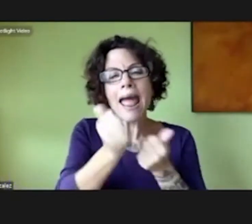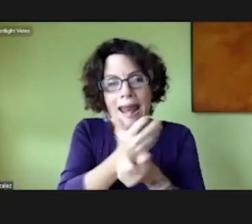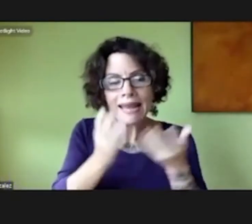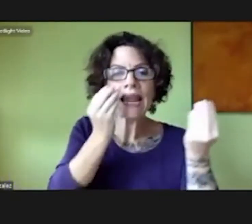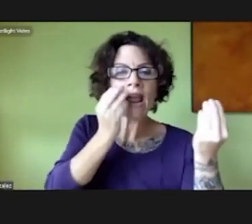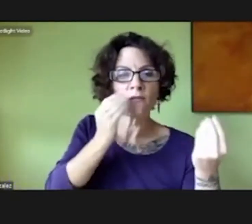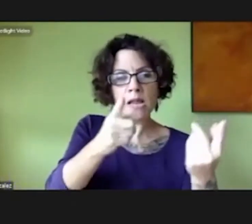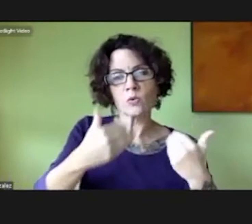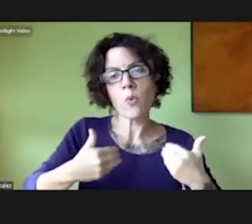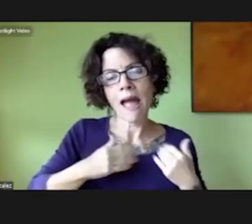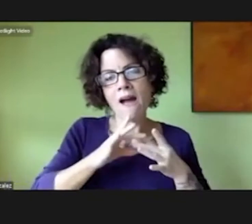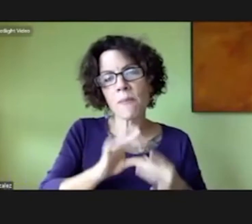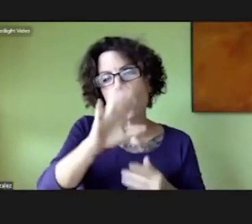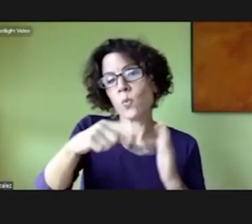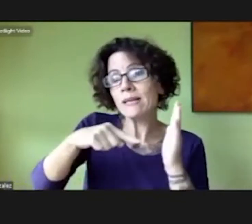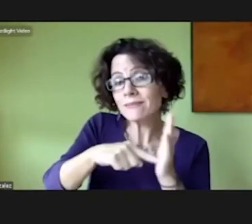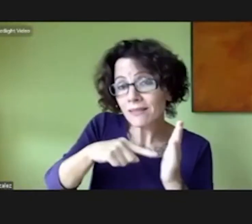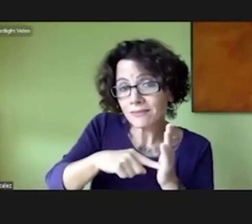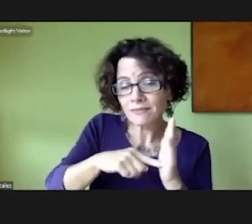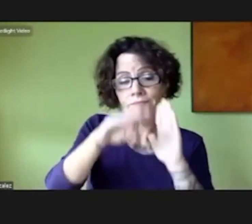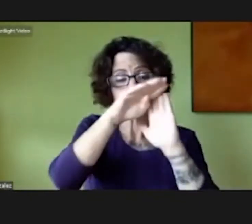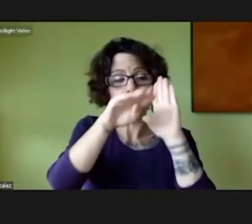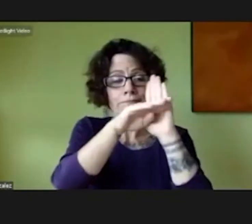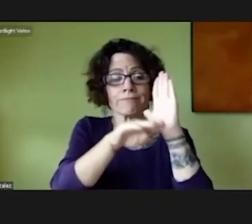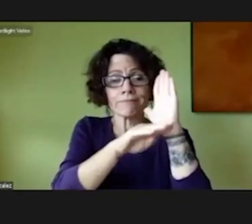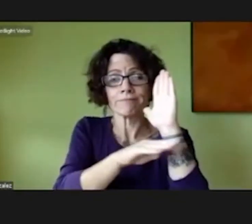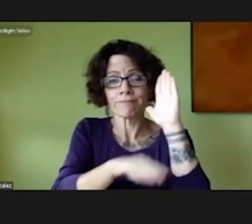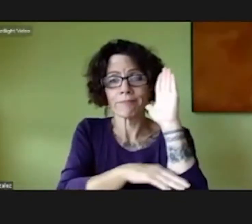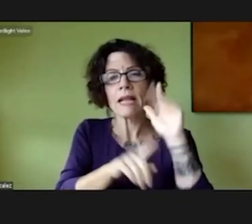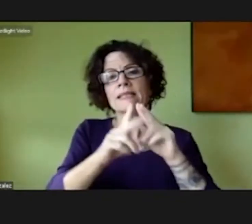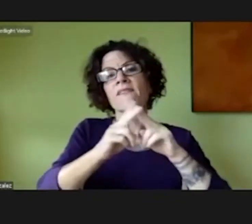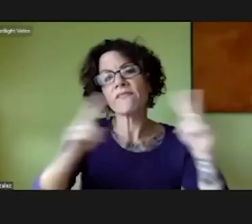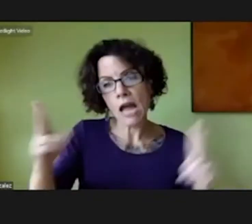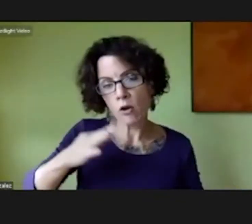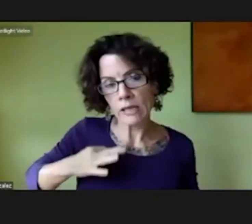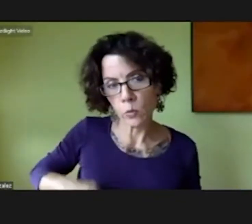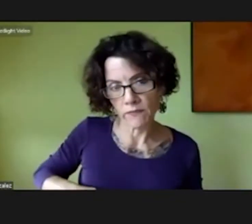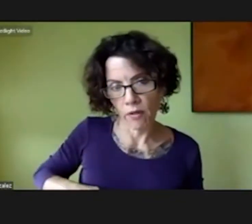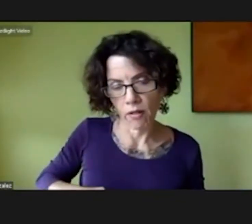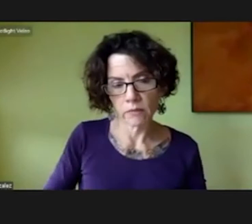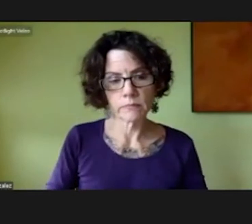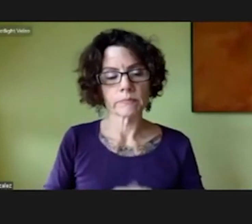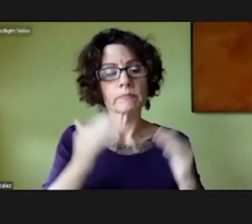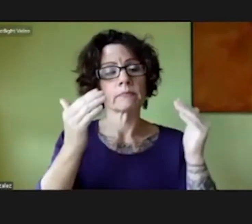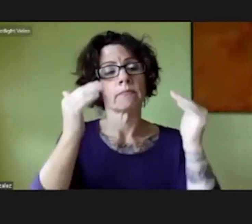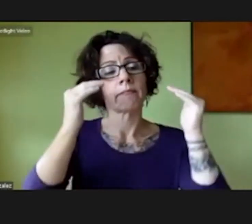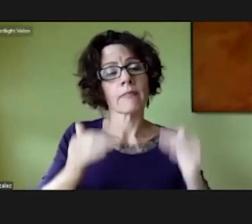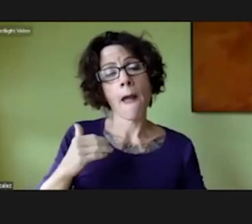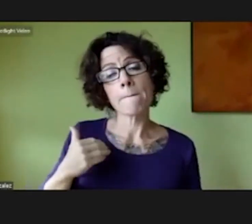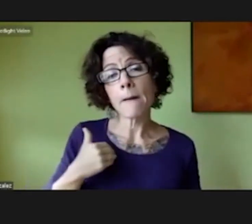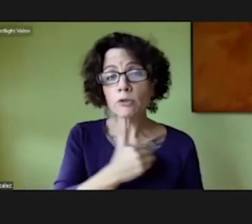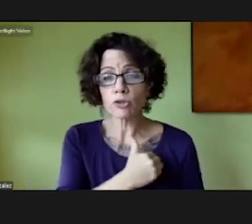debtors know, and when there's a time and a place for them to require the payment. Any information you have in regards to